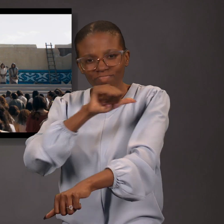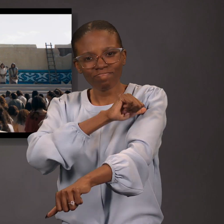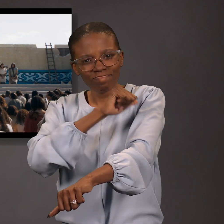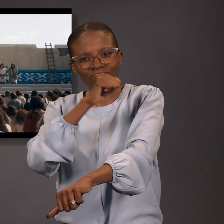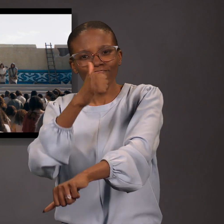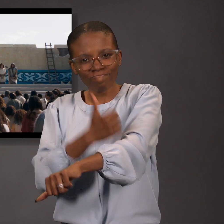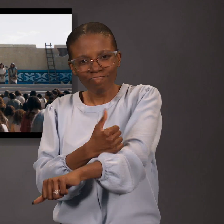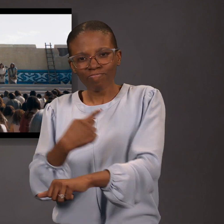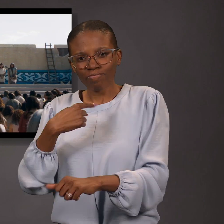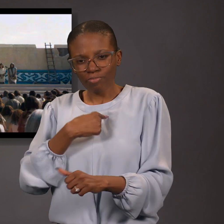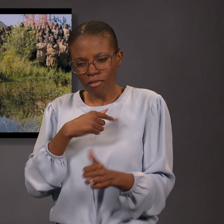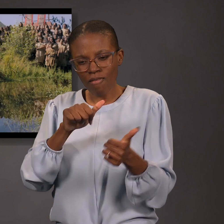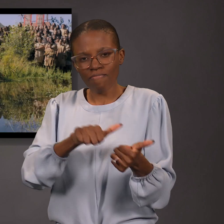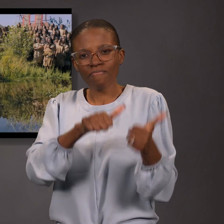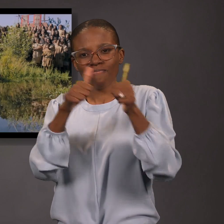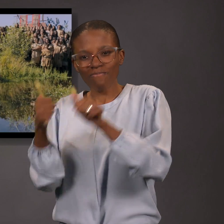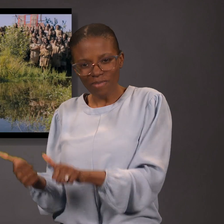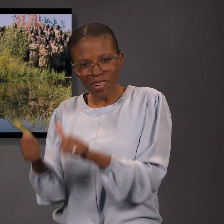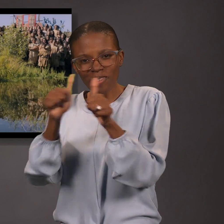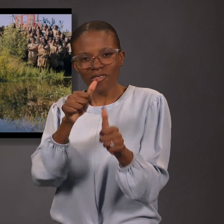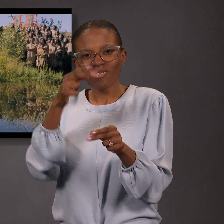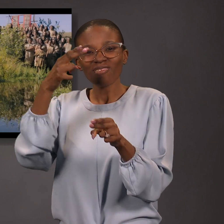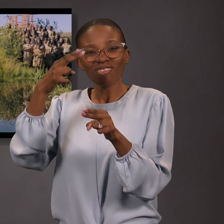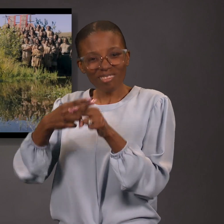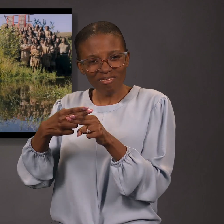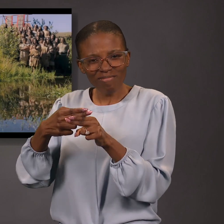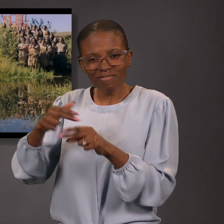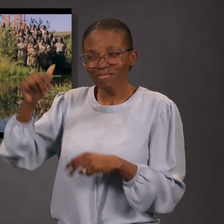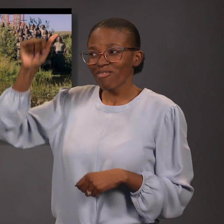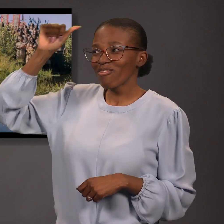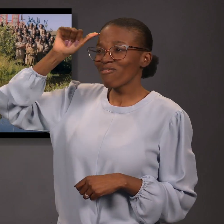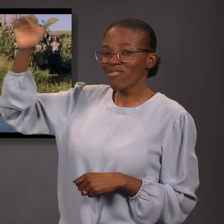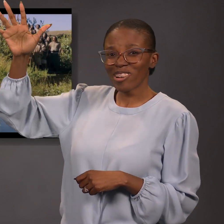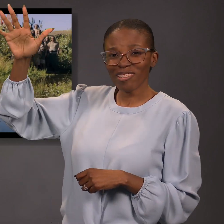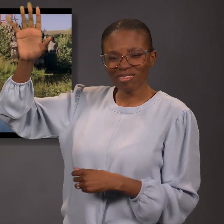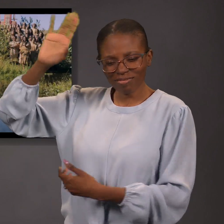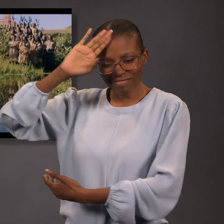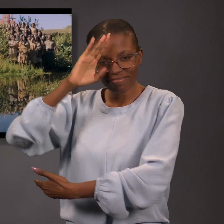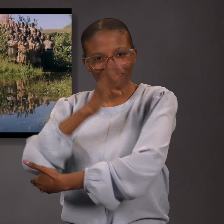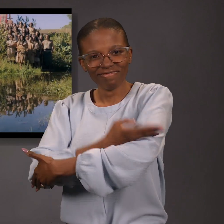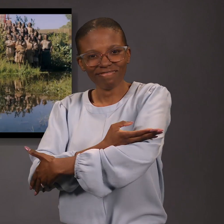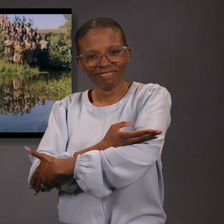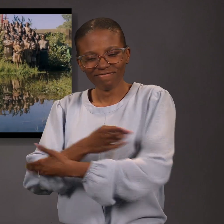Having authority given me of Jesus Christ, I baptize you in the name of the